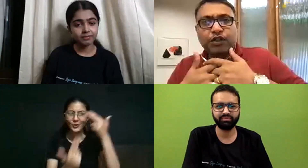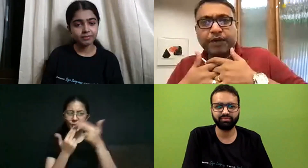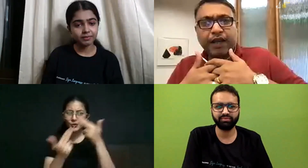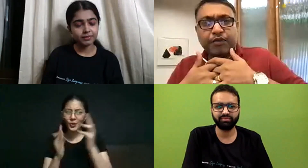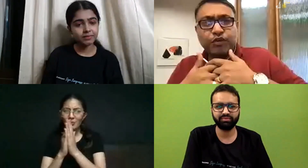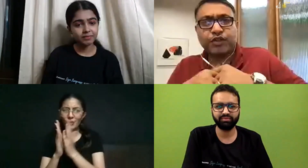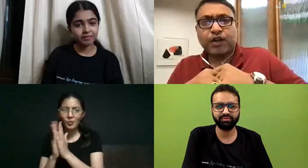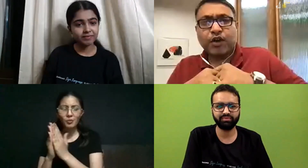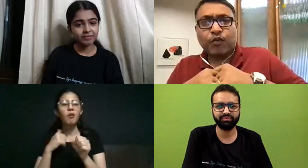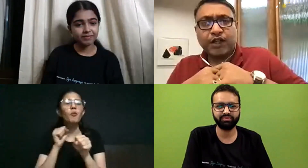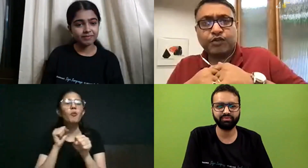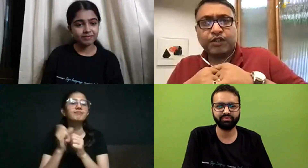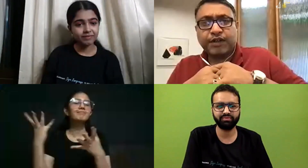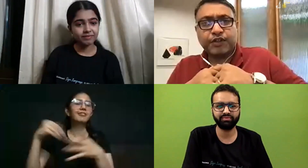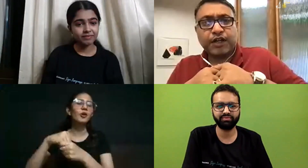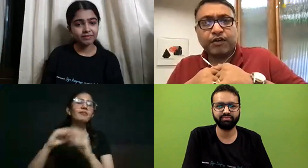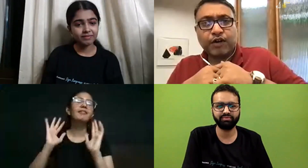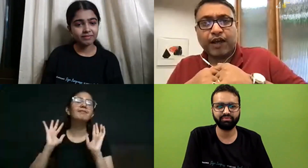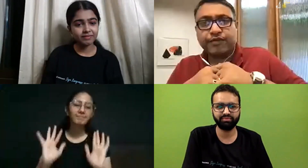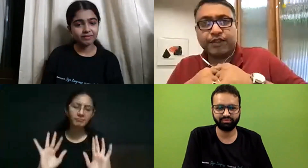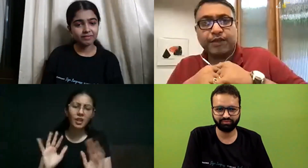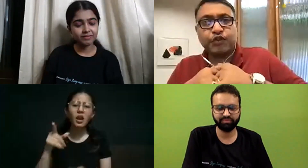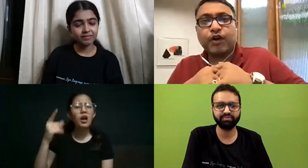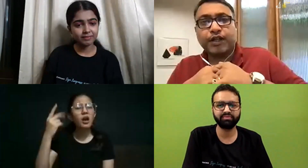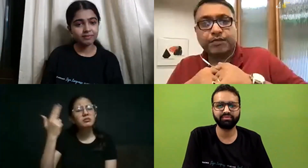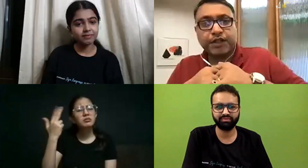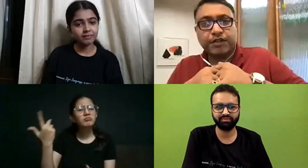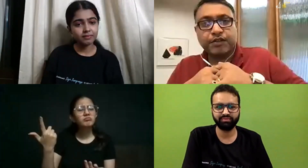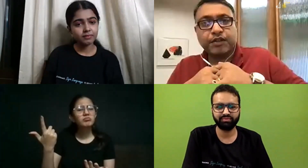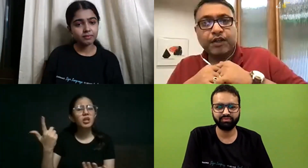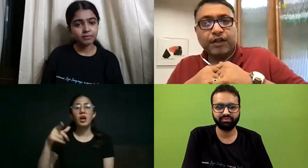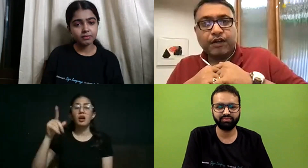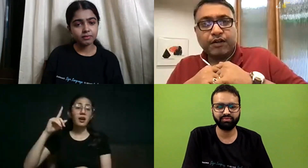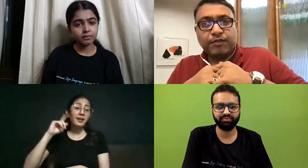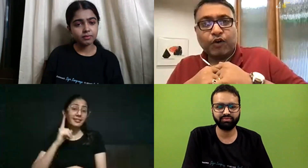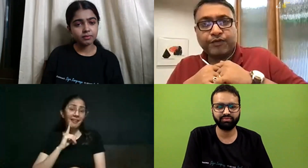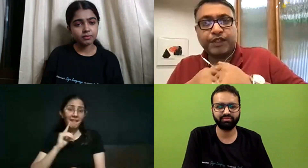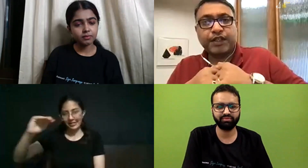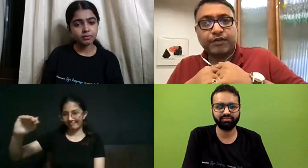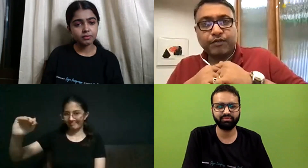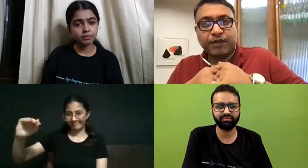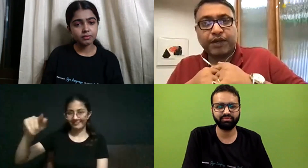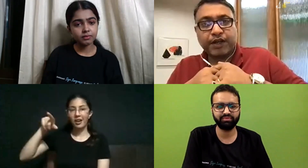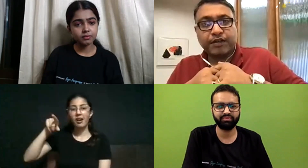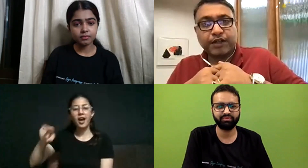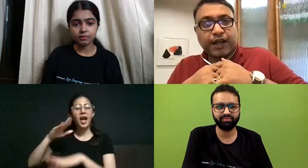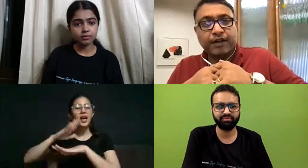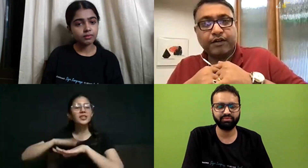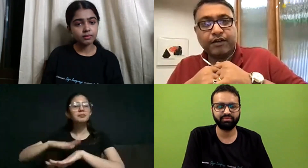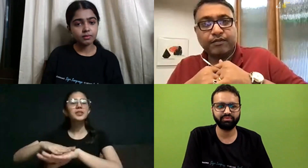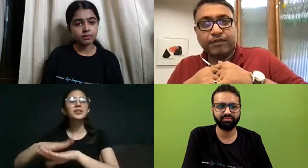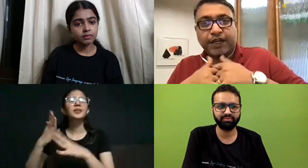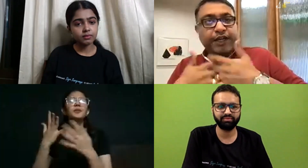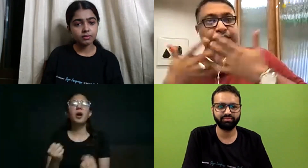The logic behind was, why should a deaf child not have the same joy and experience of sitting with a parent